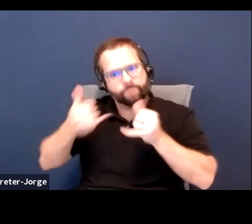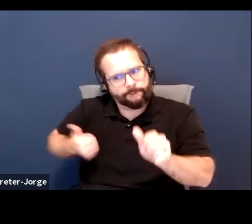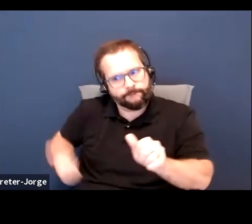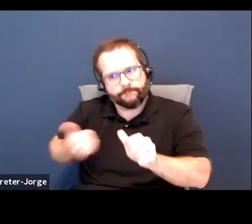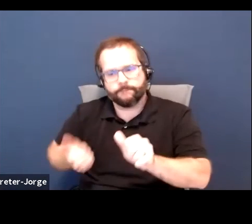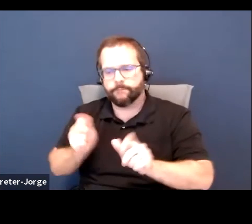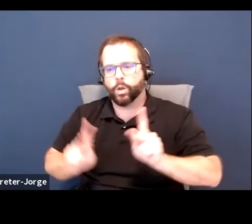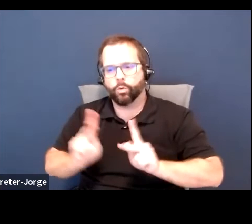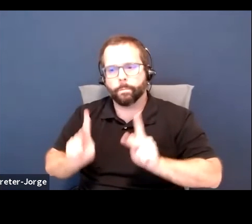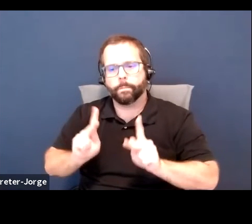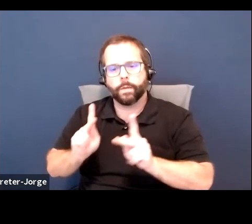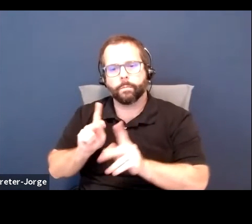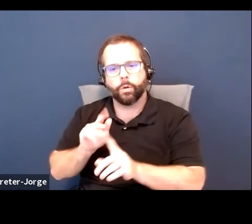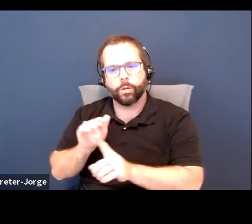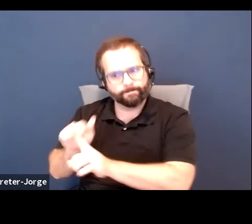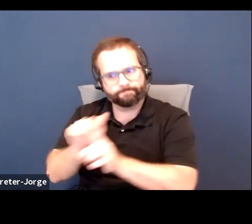I am